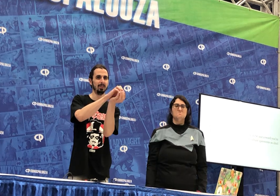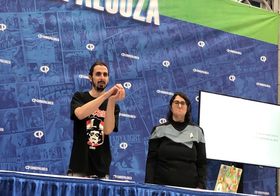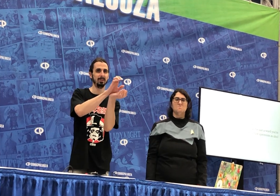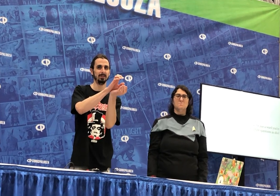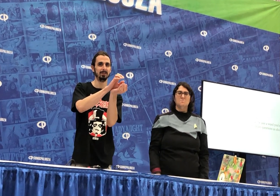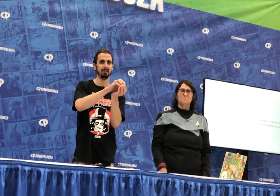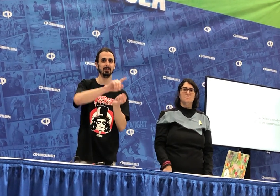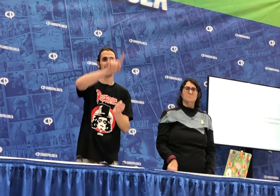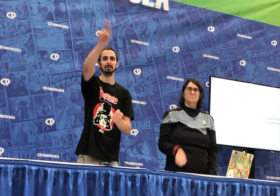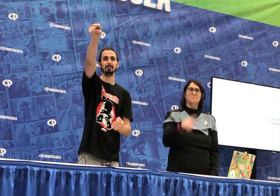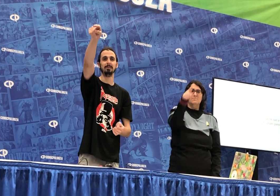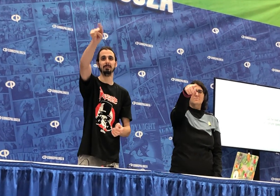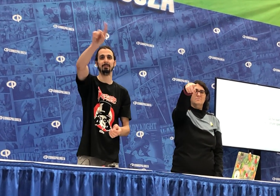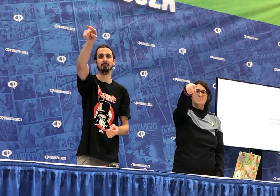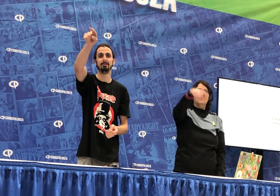Yeah, Pokeball like this. What else?